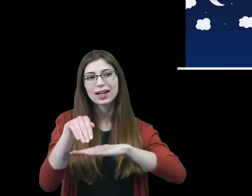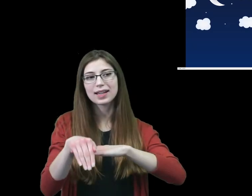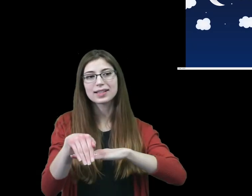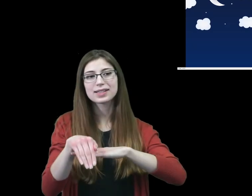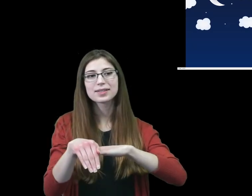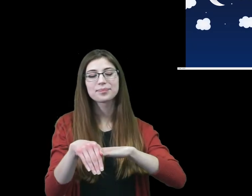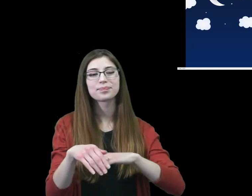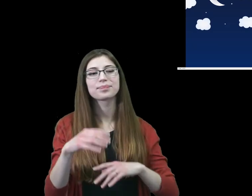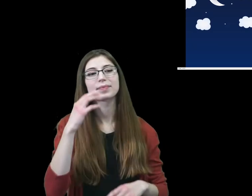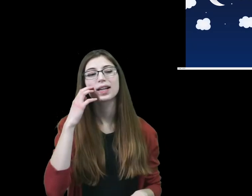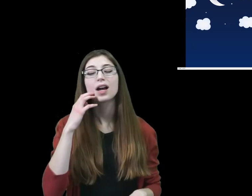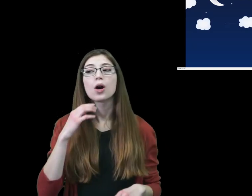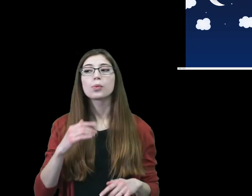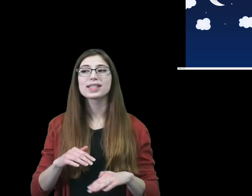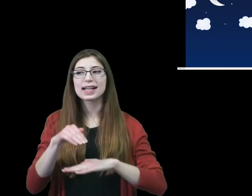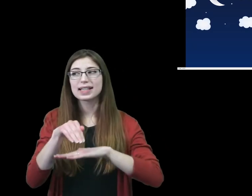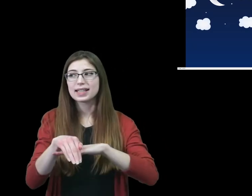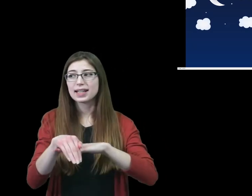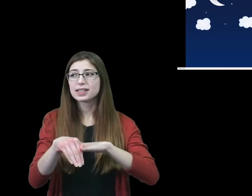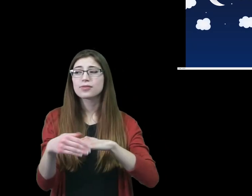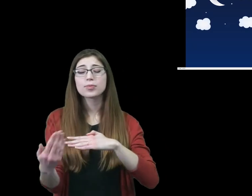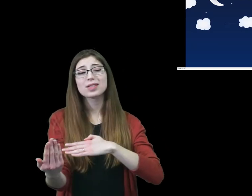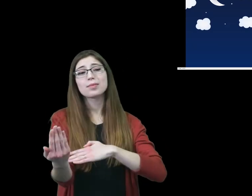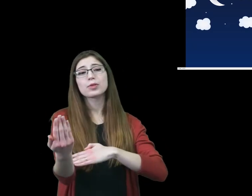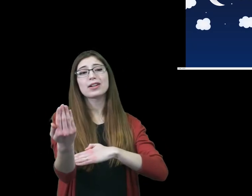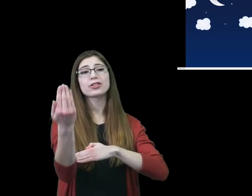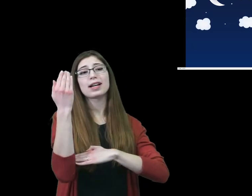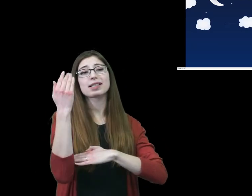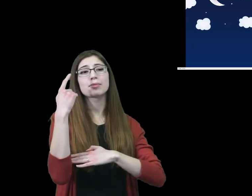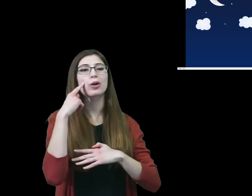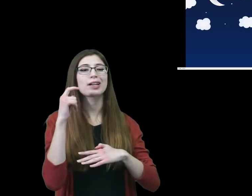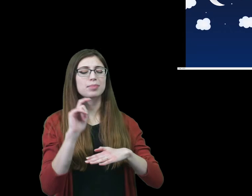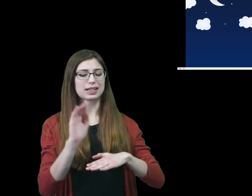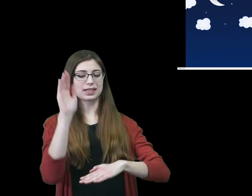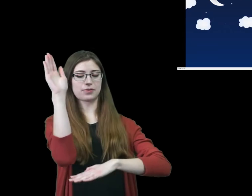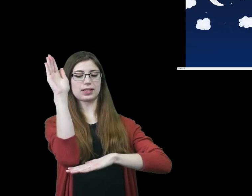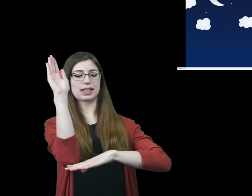Night. We sign night from the same direction as morning, because if we did